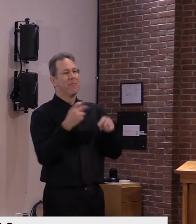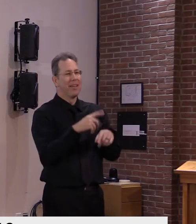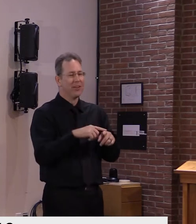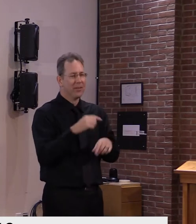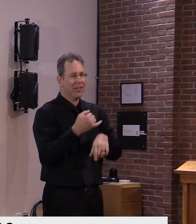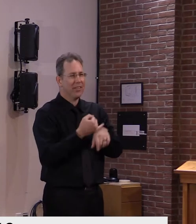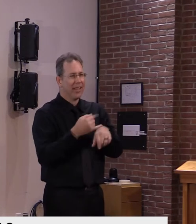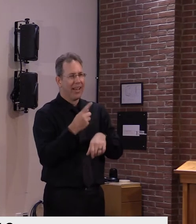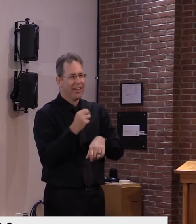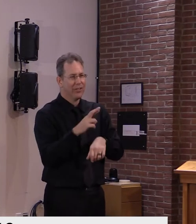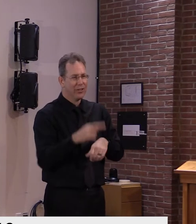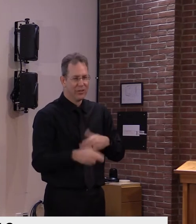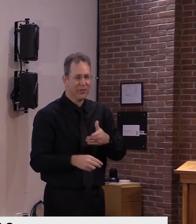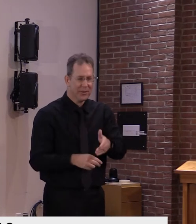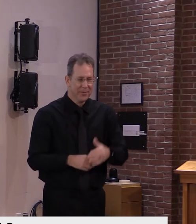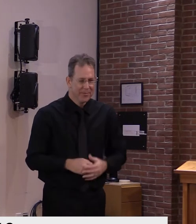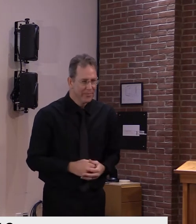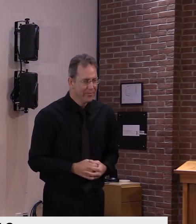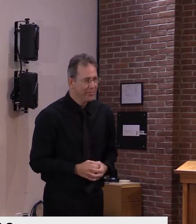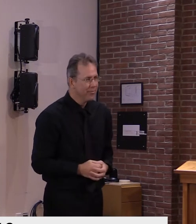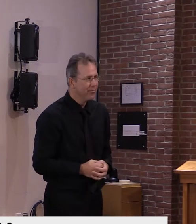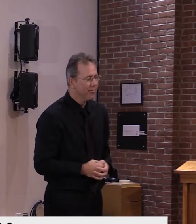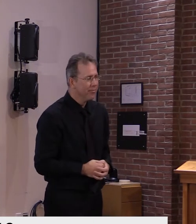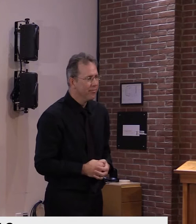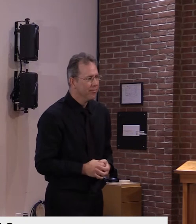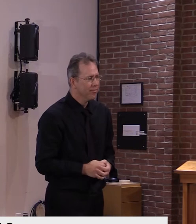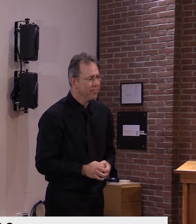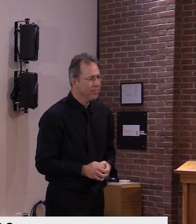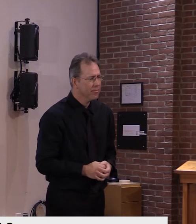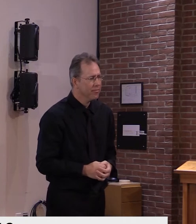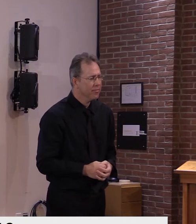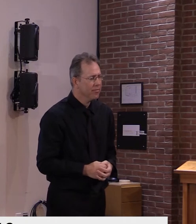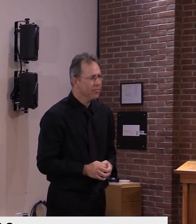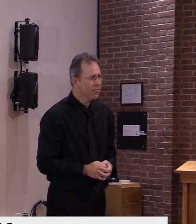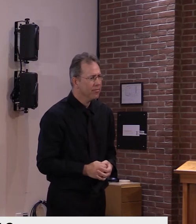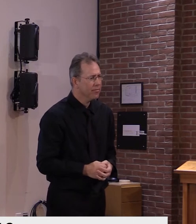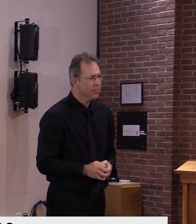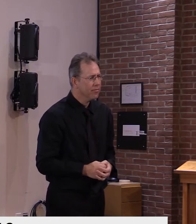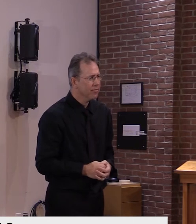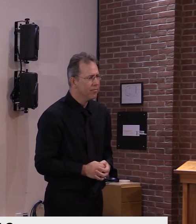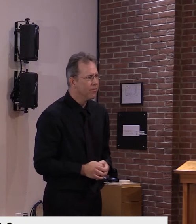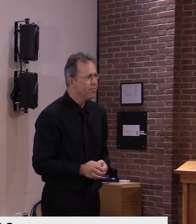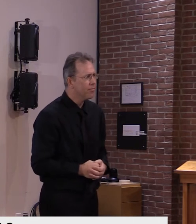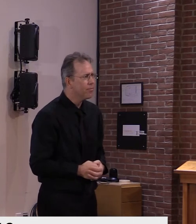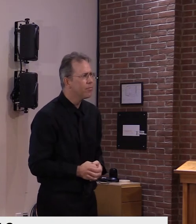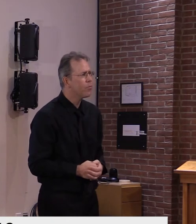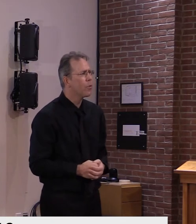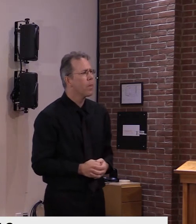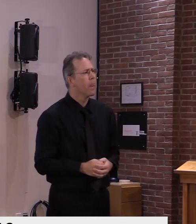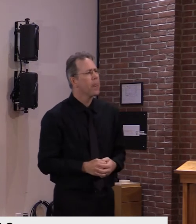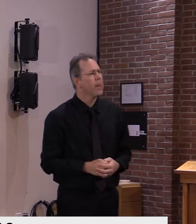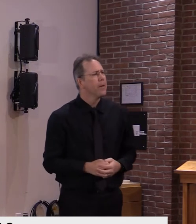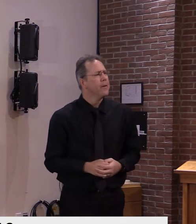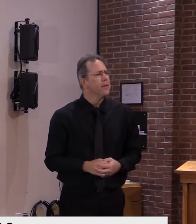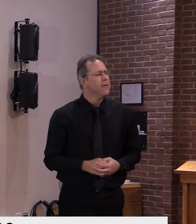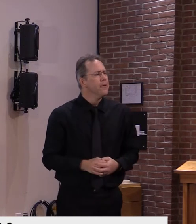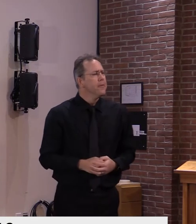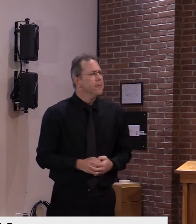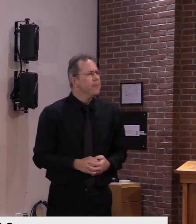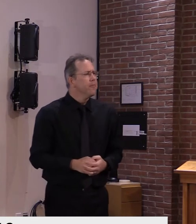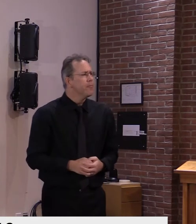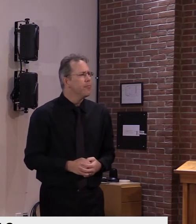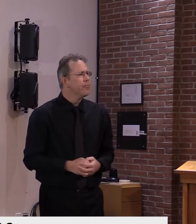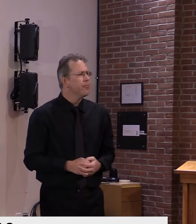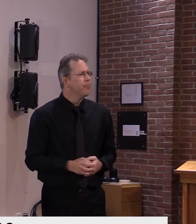Thanks, Rebecca. First thing, could we get a clarification from Commissioner Sherling on the St. Albans Big